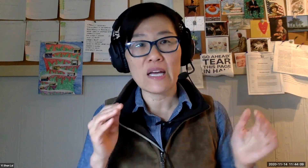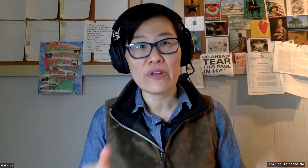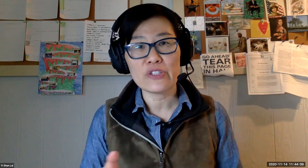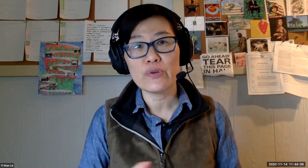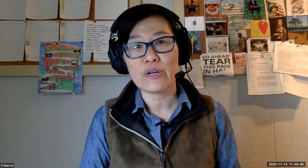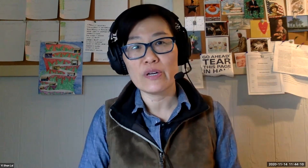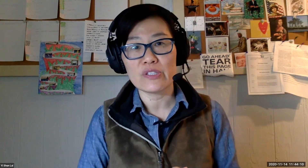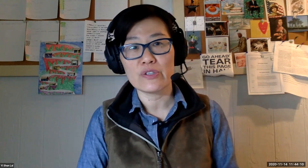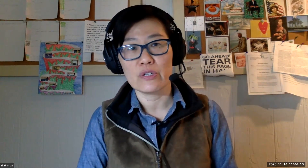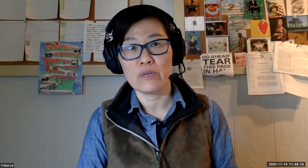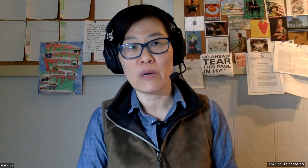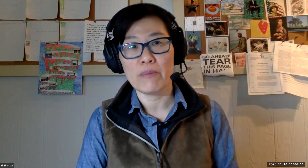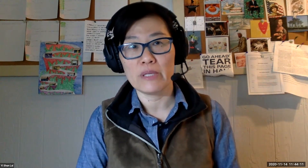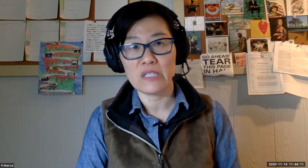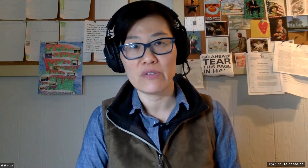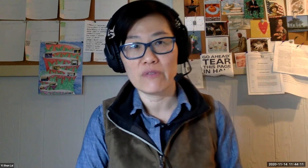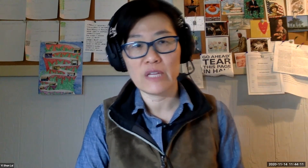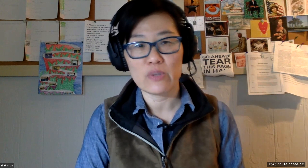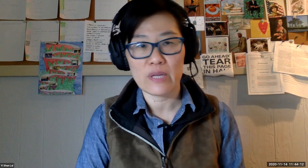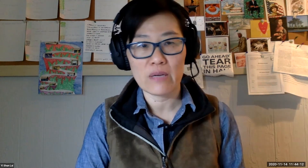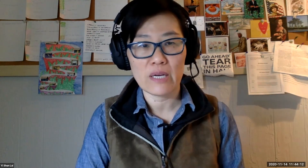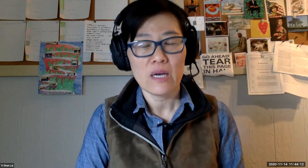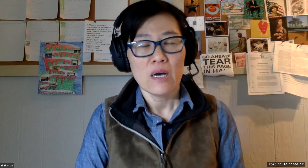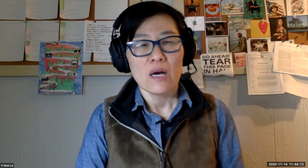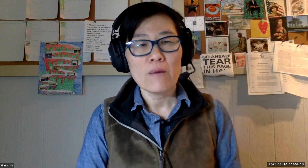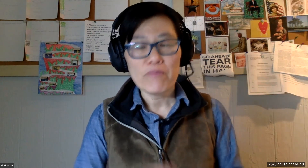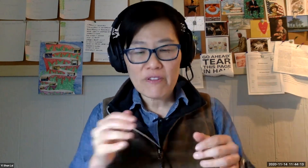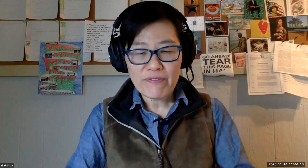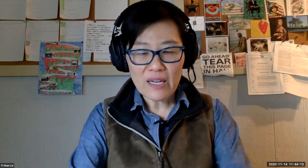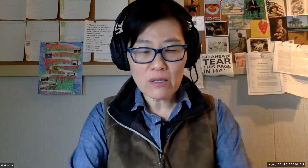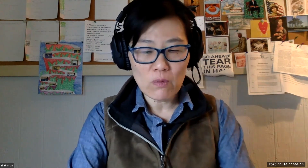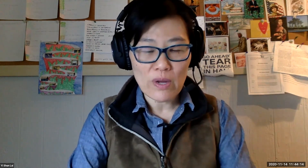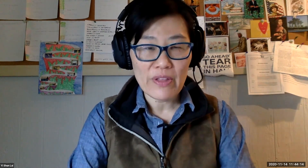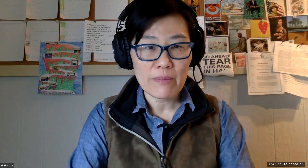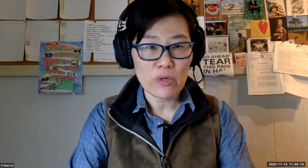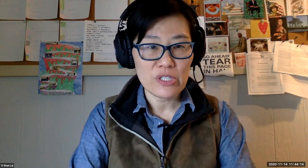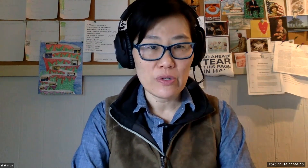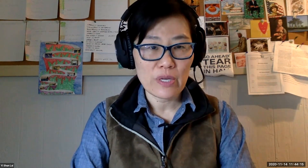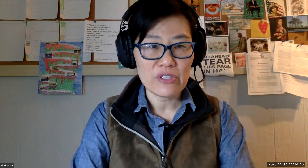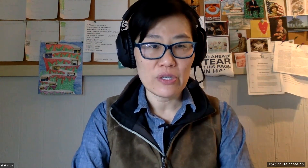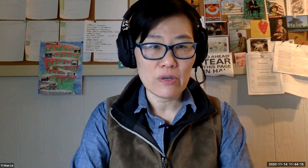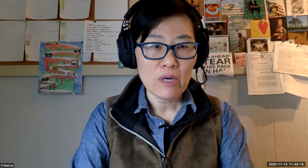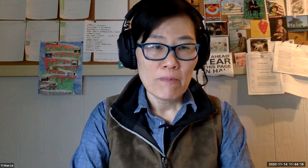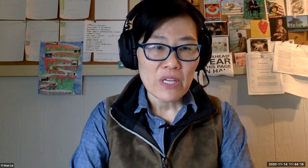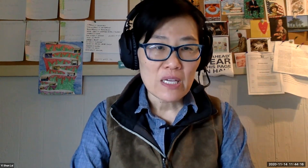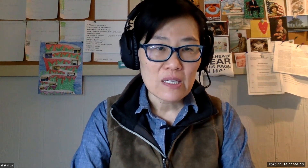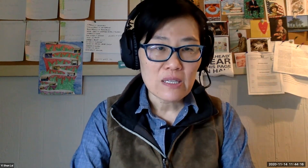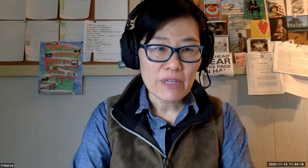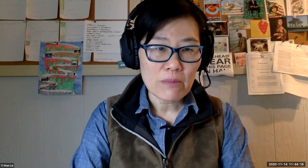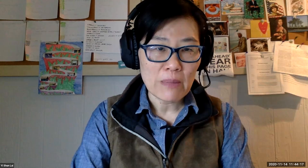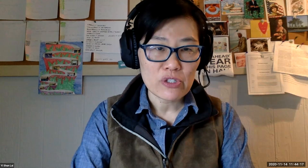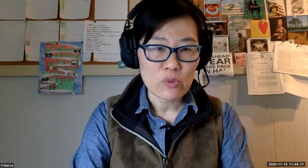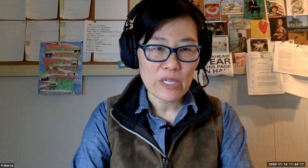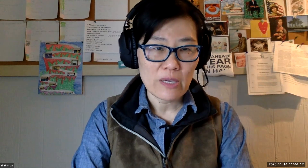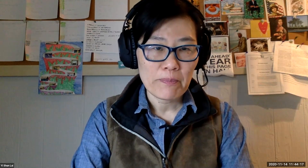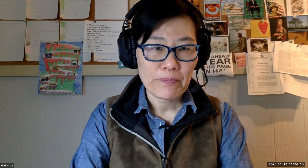Okay, but again, there are institutional probabilities for that sort of thing. Okay, the final one that I'm going to give to you is something